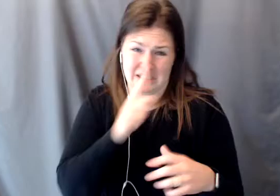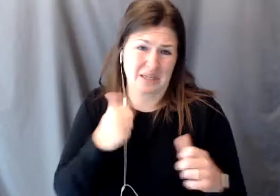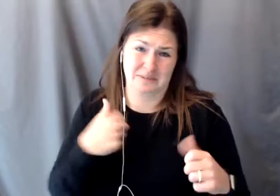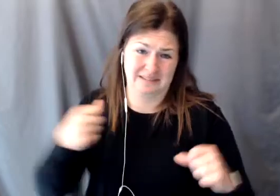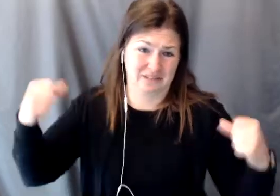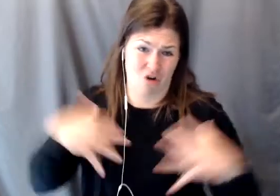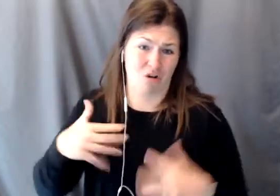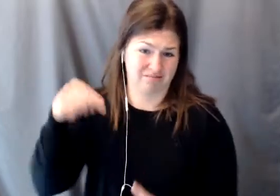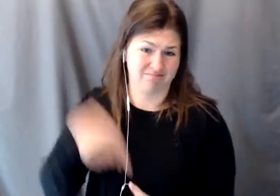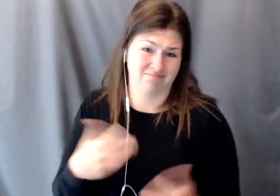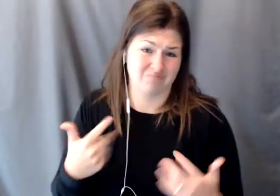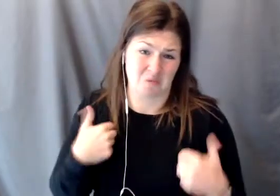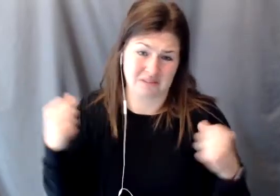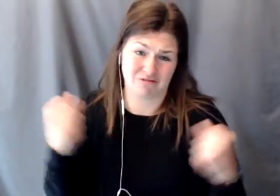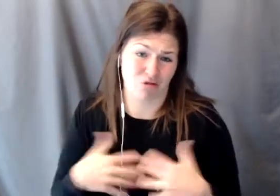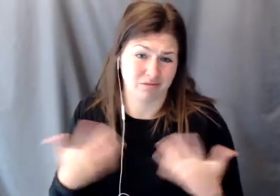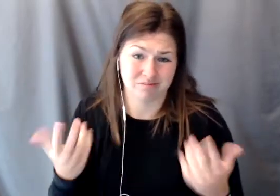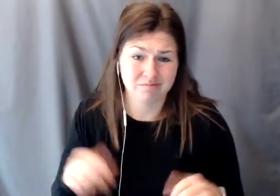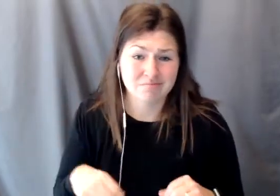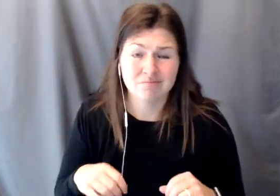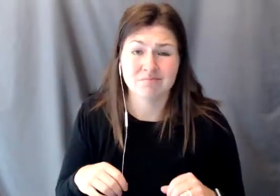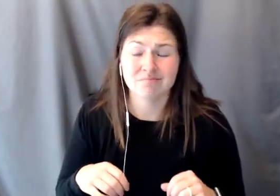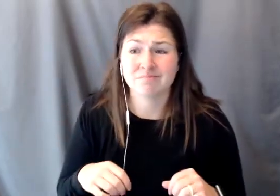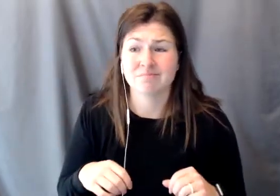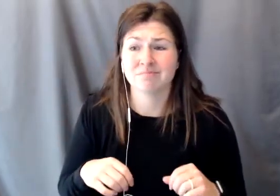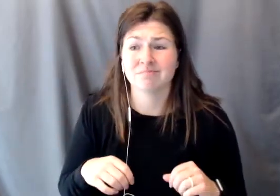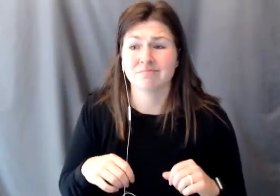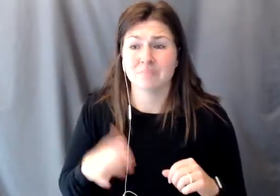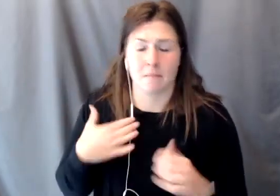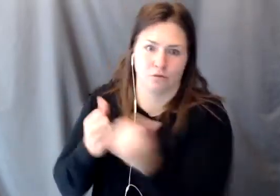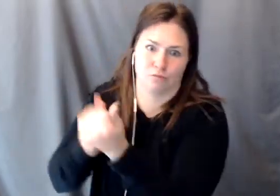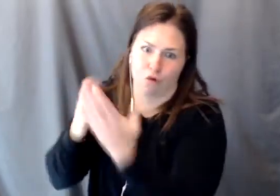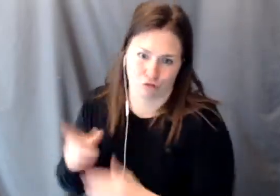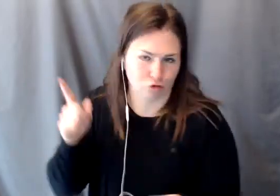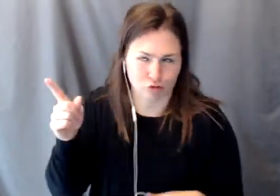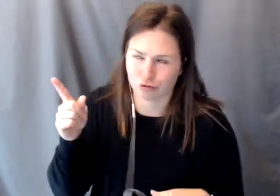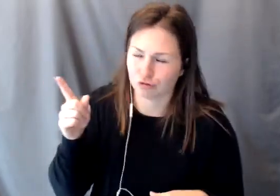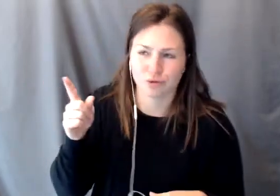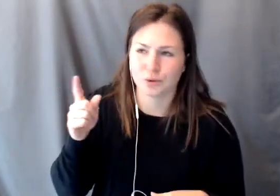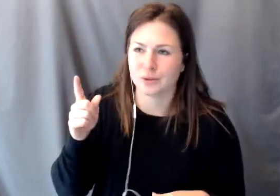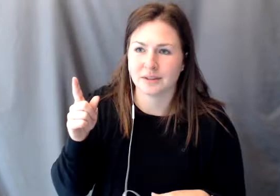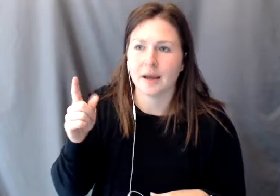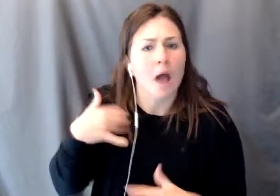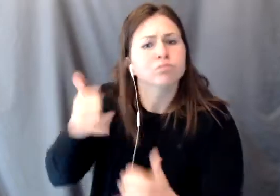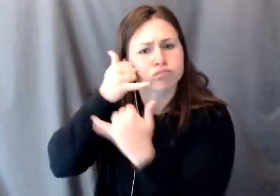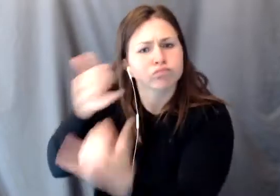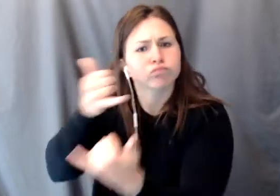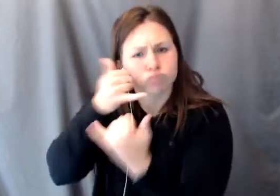really scared. And so my sponsor I have regular call times with her, and she